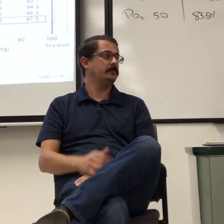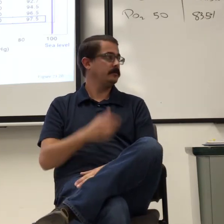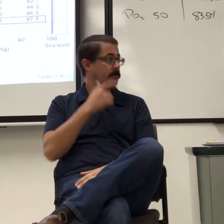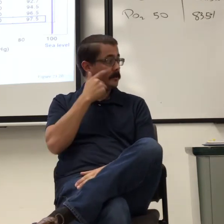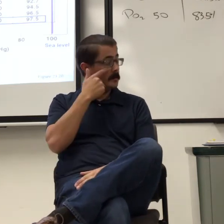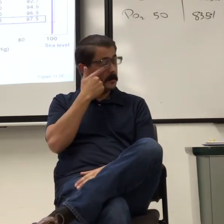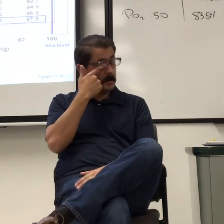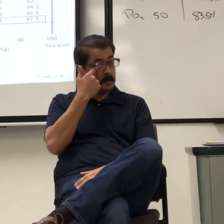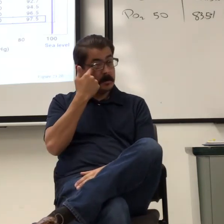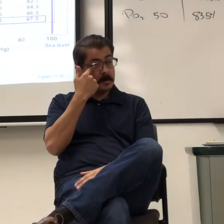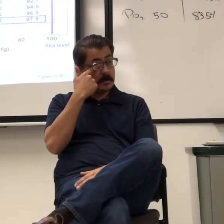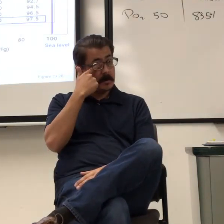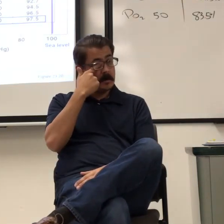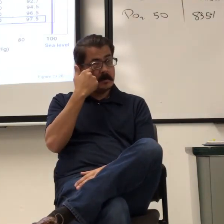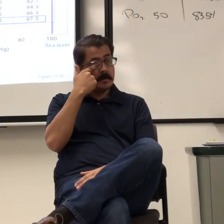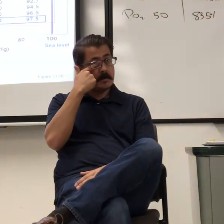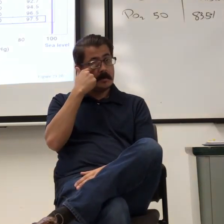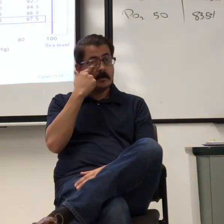Okay, so